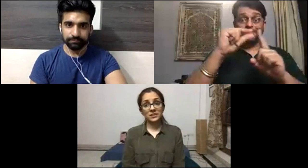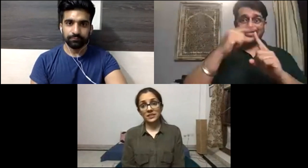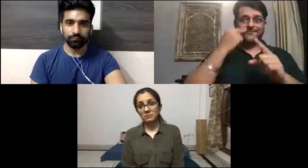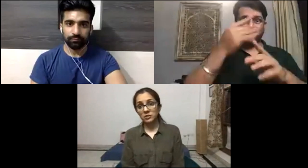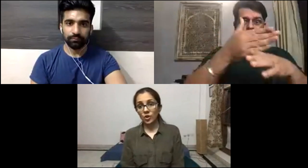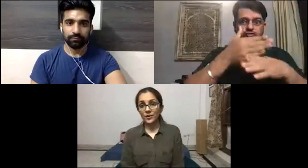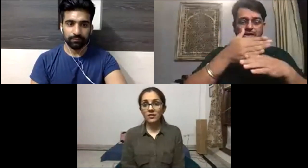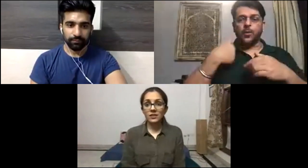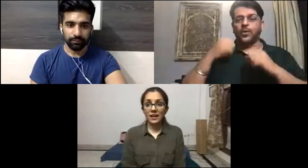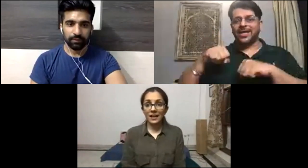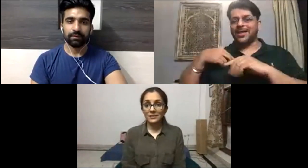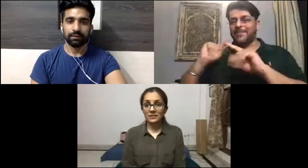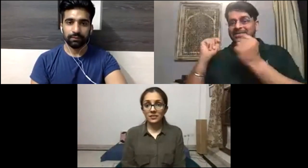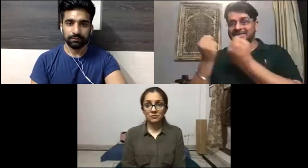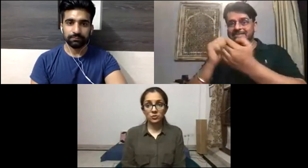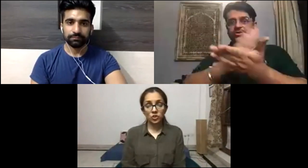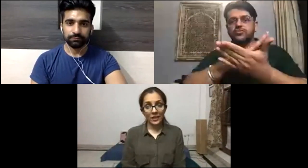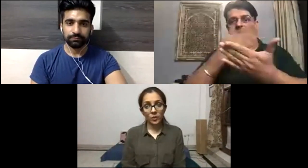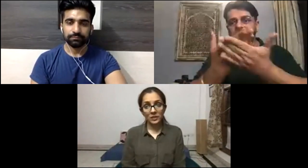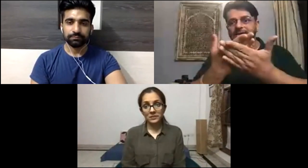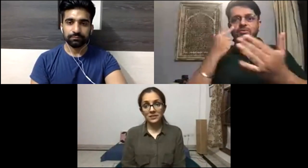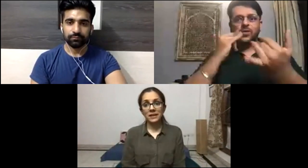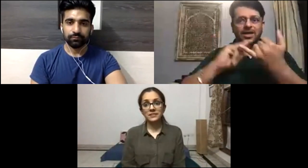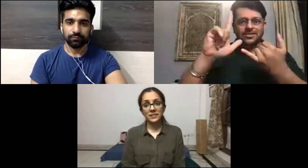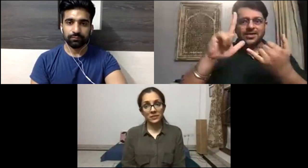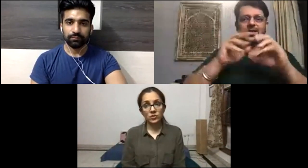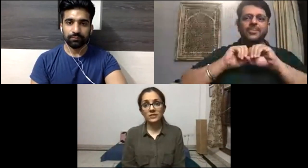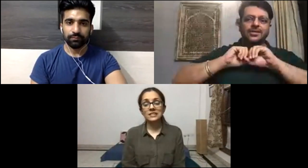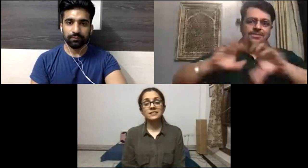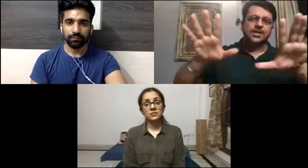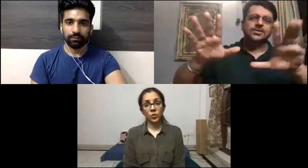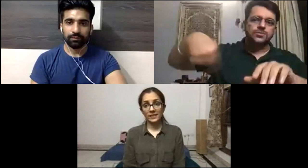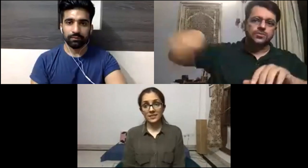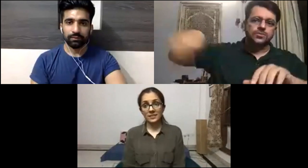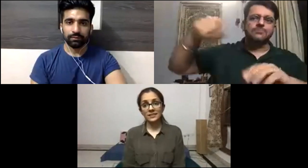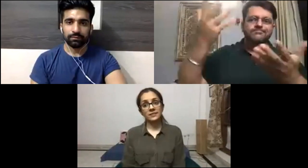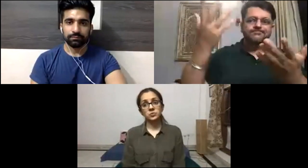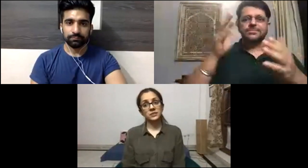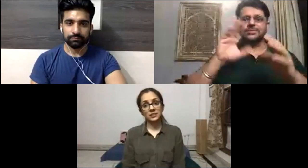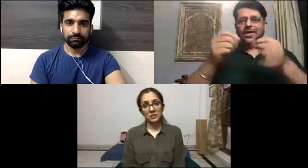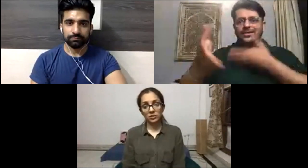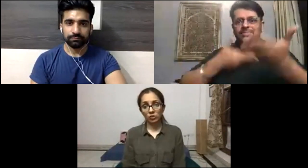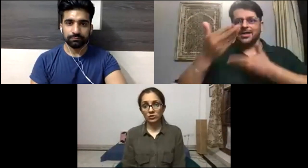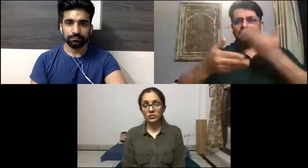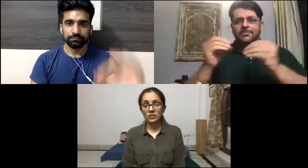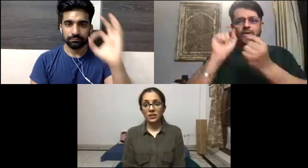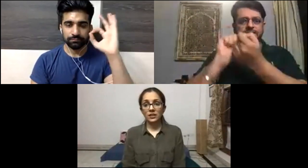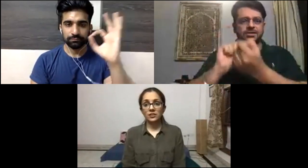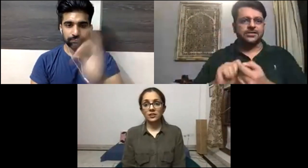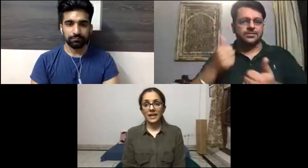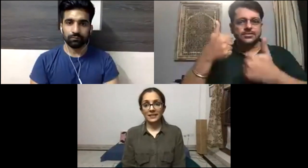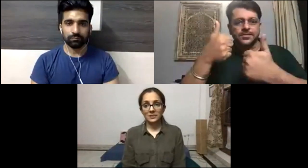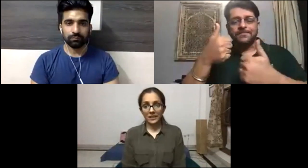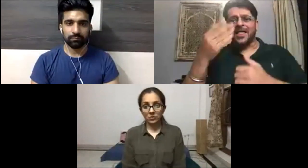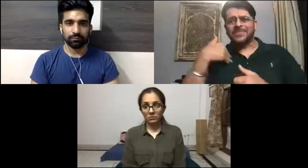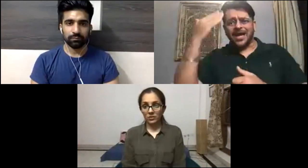Maybe it can be shorter. And if you could share your PPT, my team can translate it into ISL, and then we can spread it across